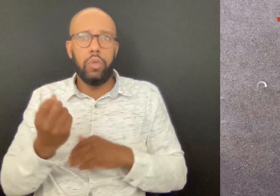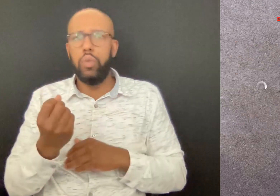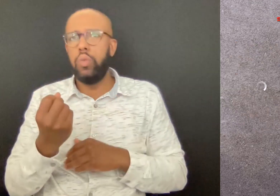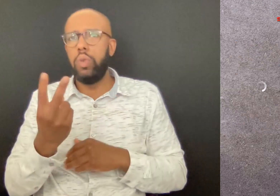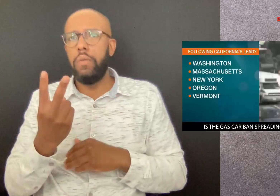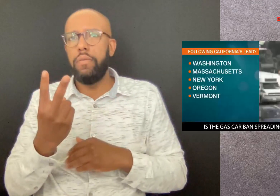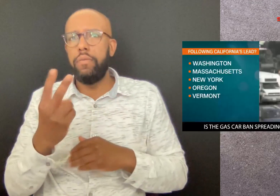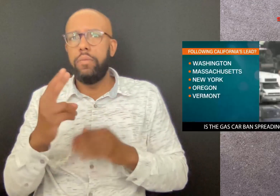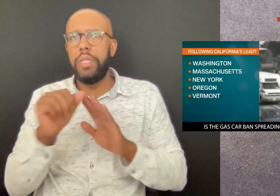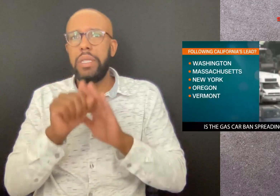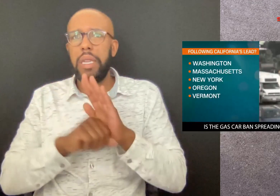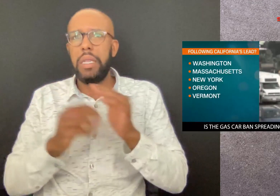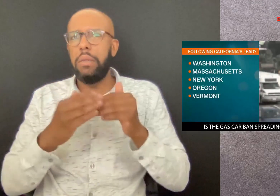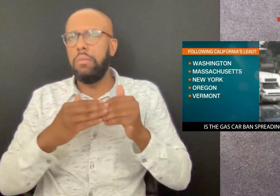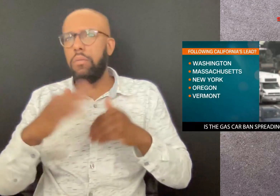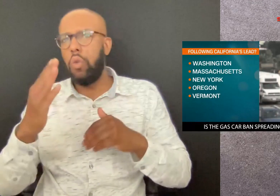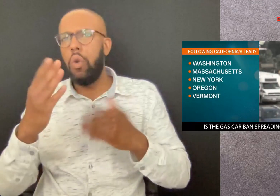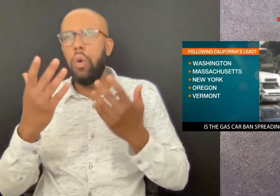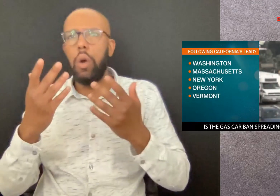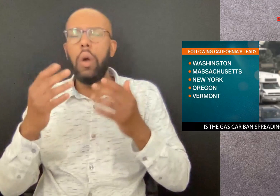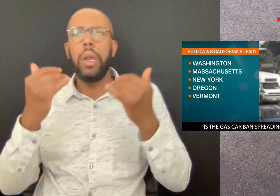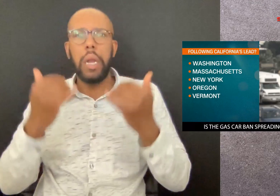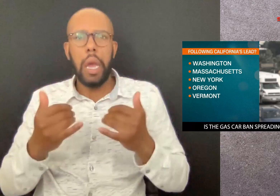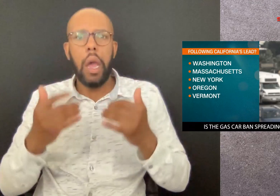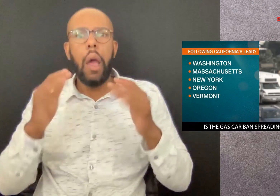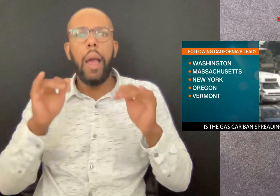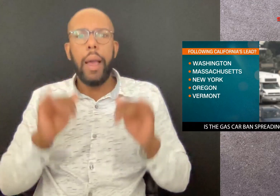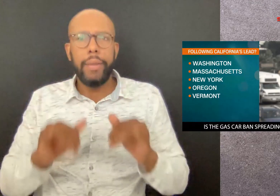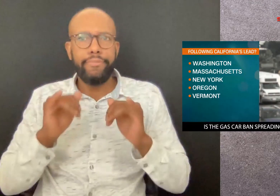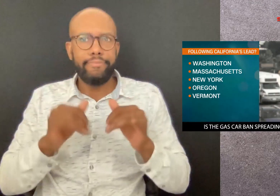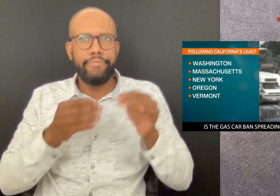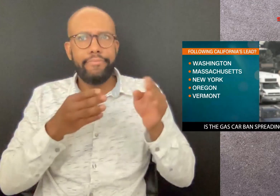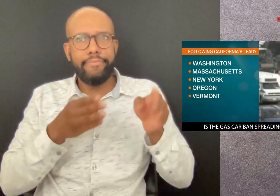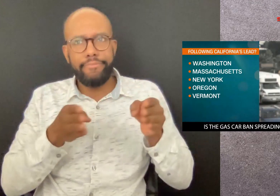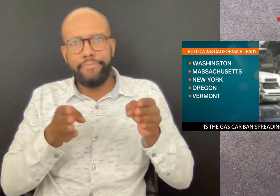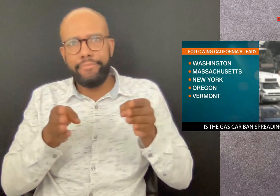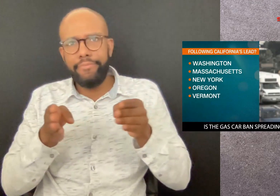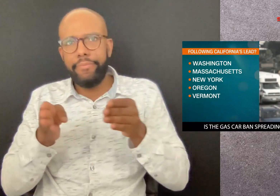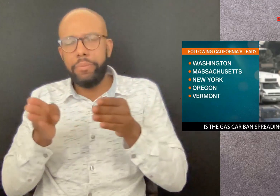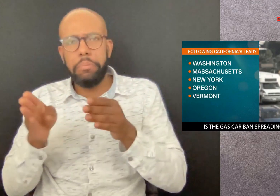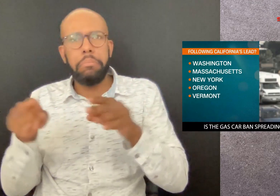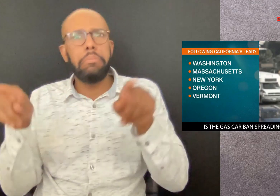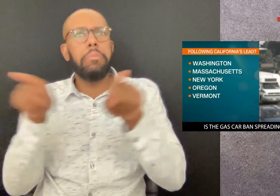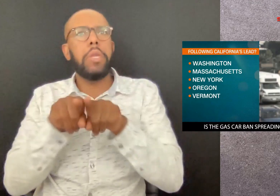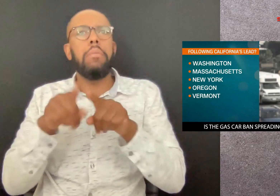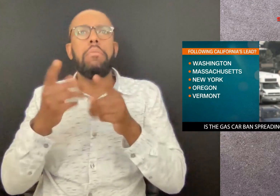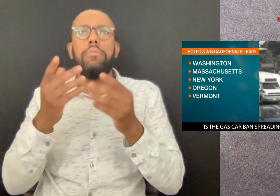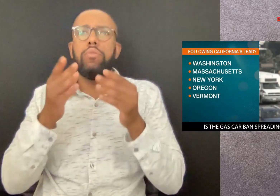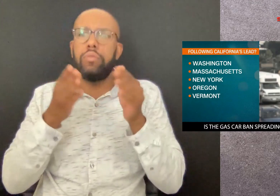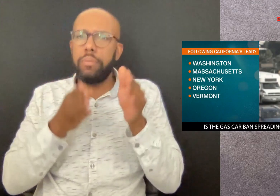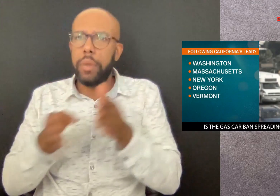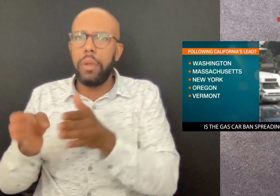more than a dozen states could be on the verge of adopting the same unprecedented electric car mandate